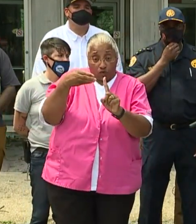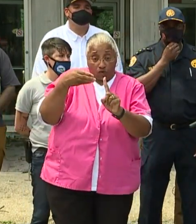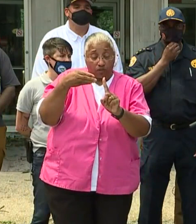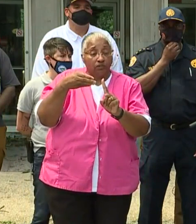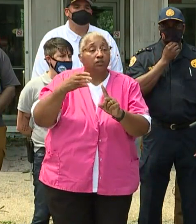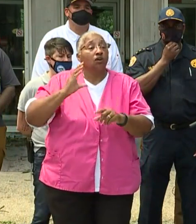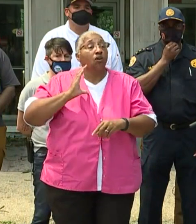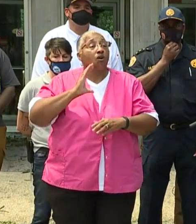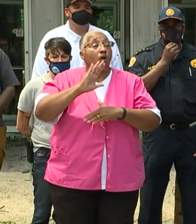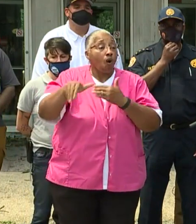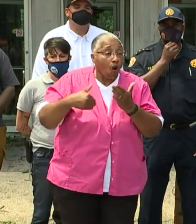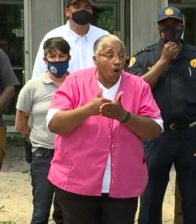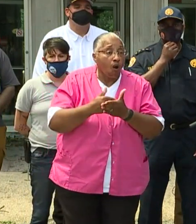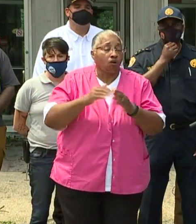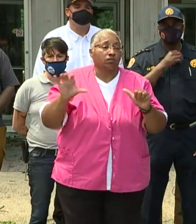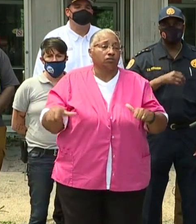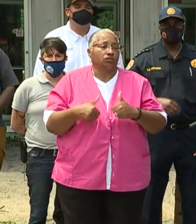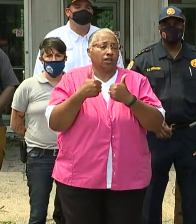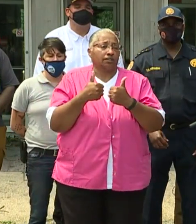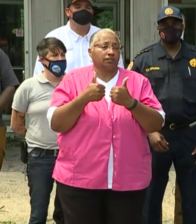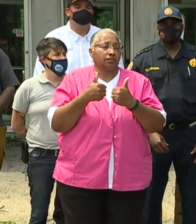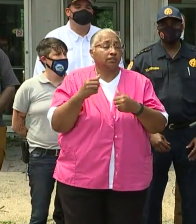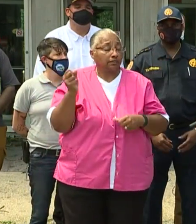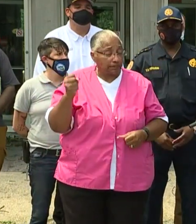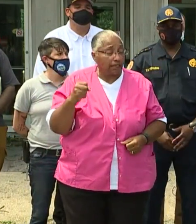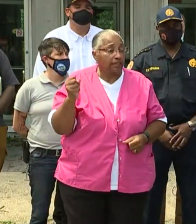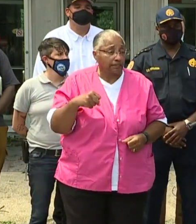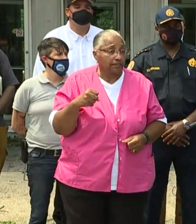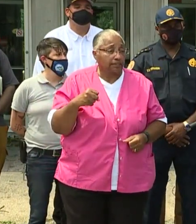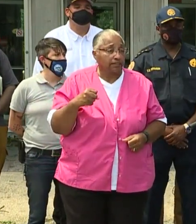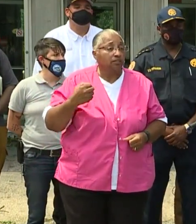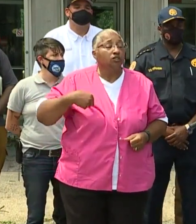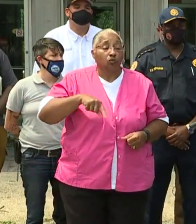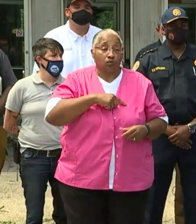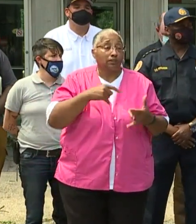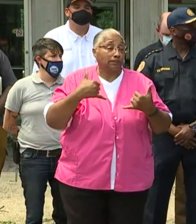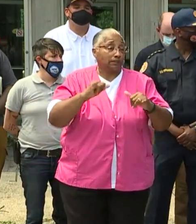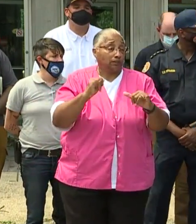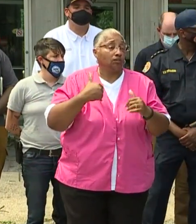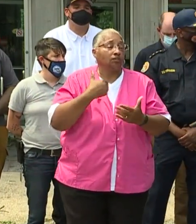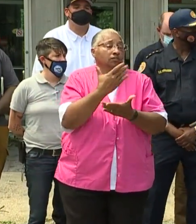challenges, and we will. And we did, and we do have some.